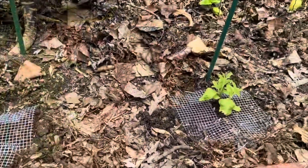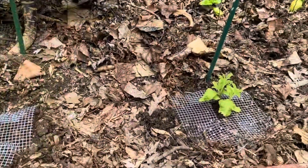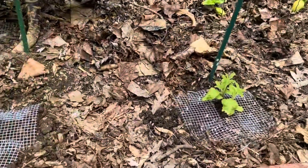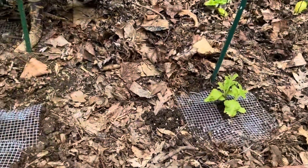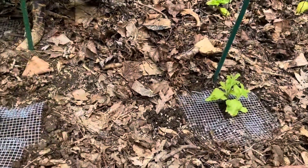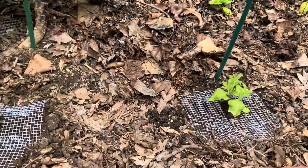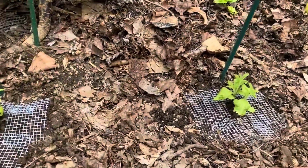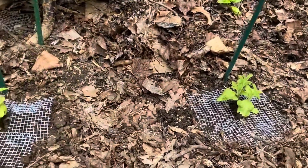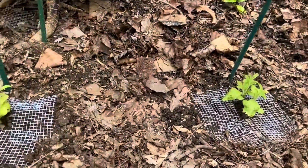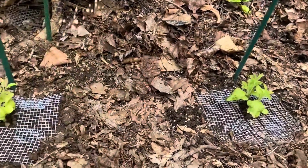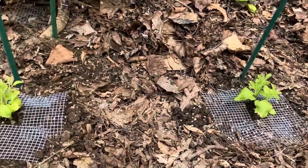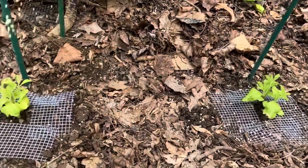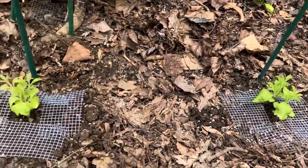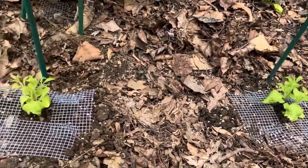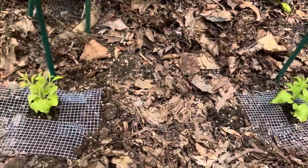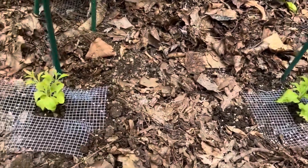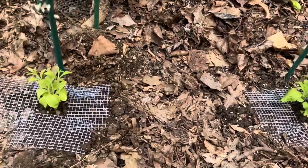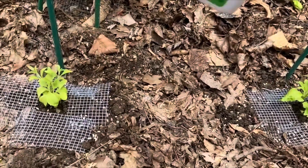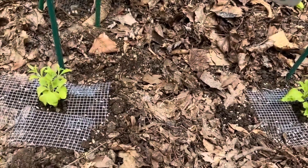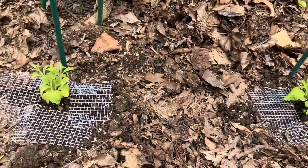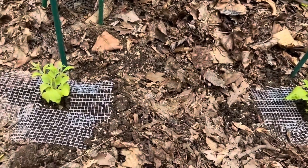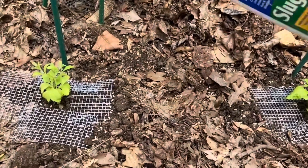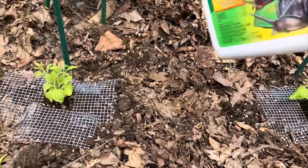the cabbage, I know there's slugs in this area.